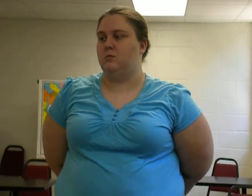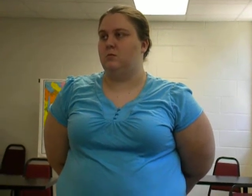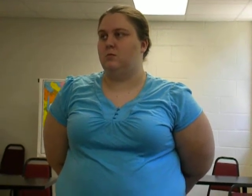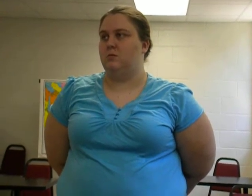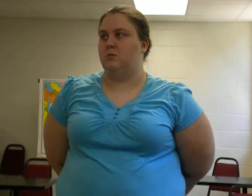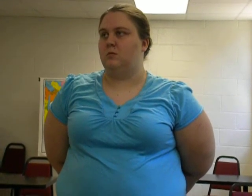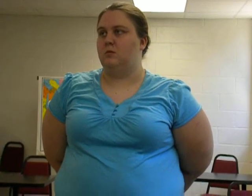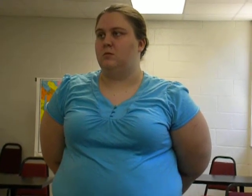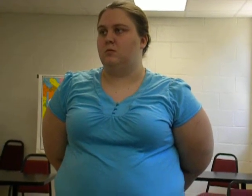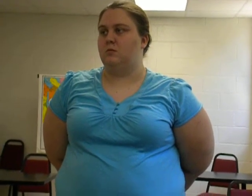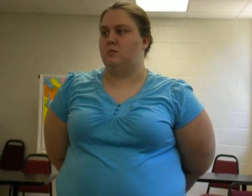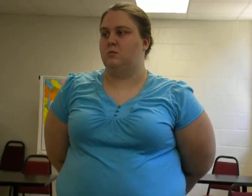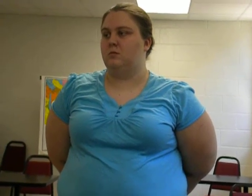babies playing with knives, and it showed.